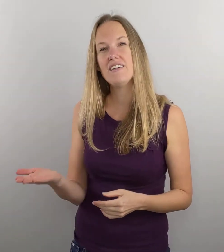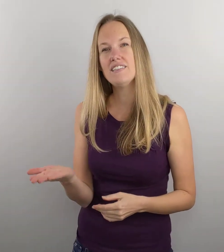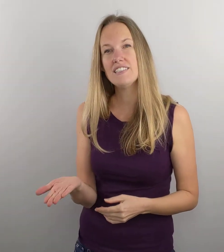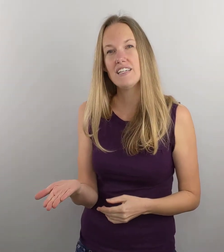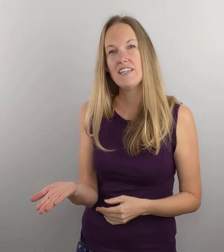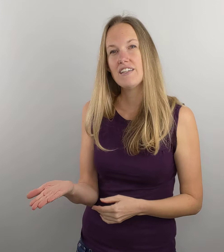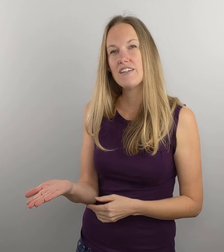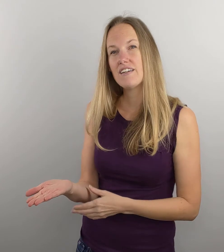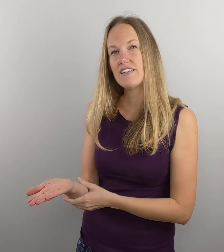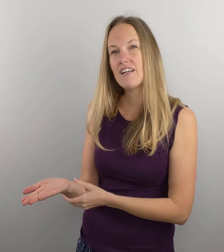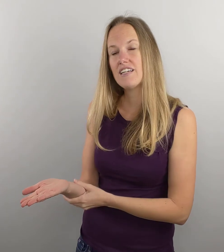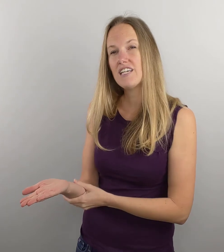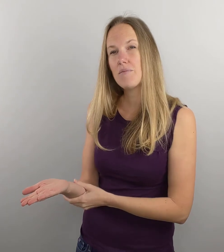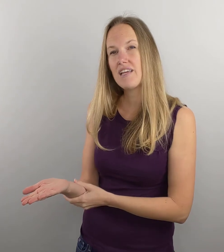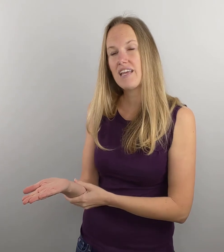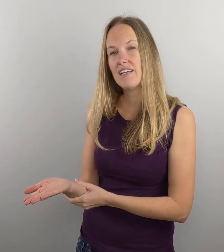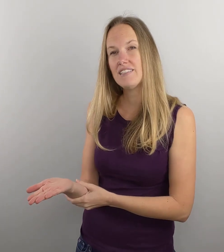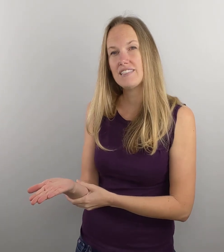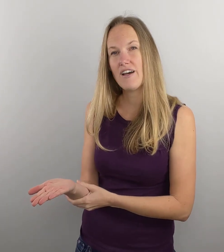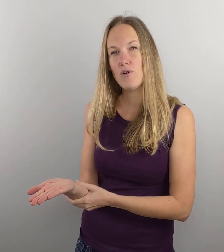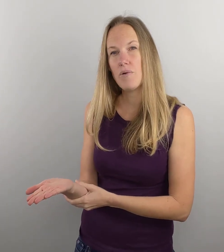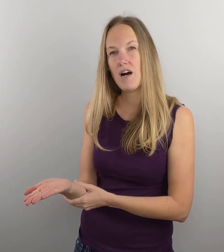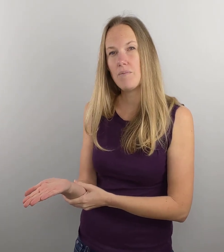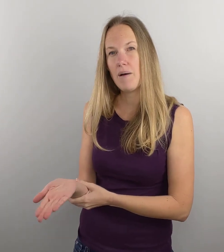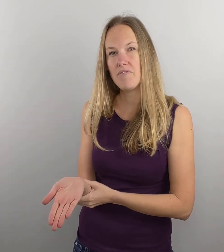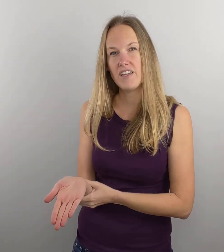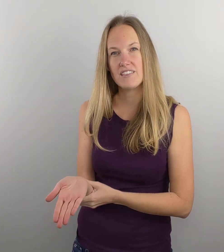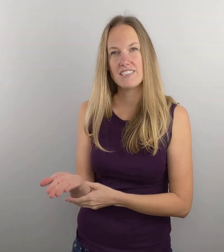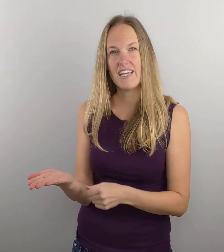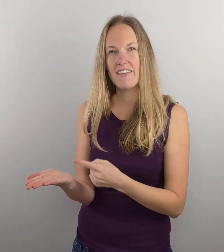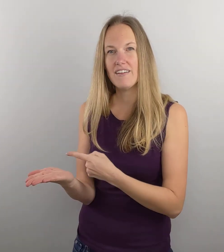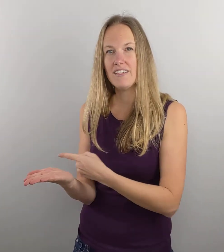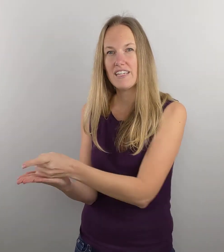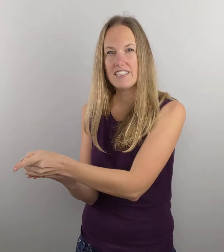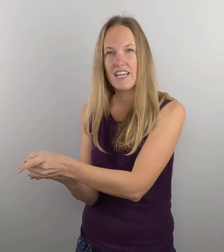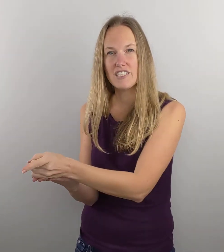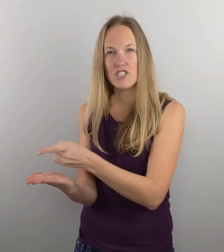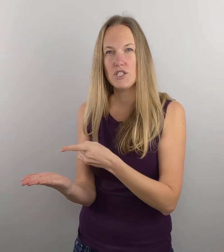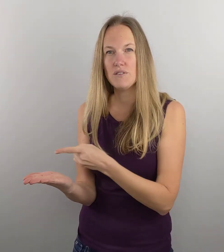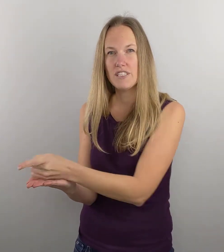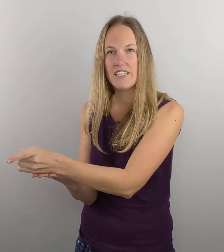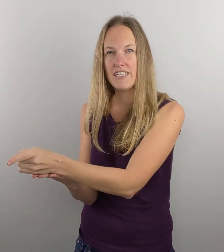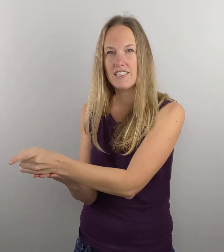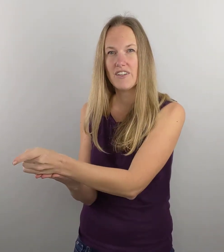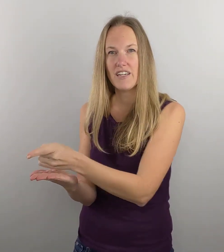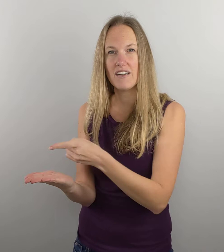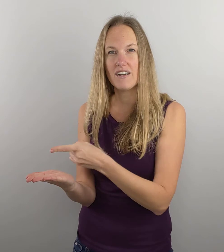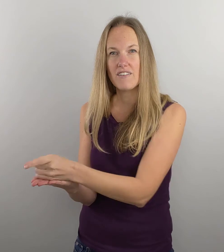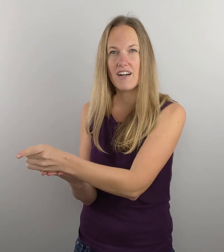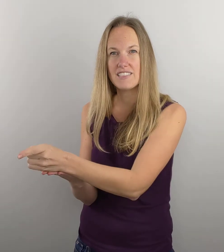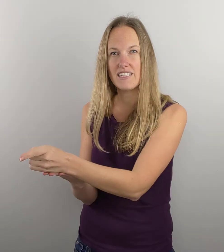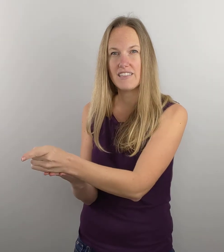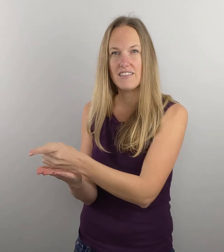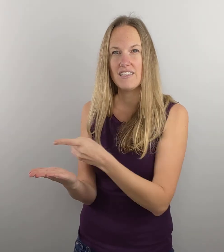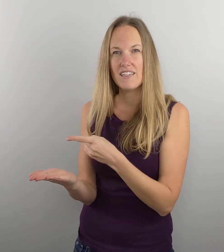failed. Your non-dominant hand is out, palm up, fingers together, and you can just kind of shoot your index finger across it.